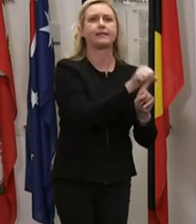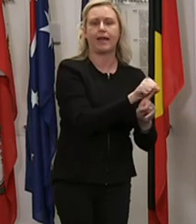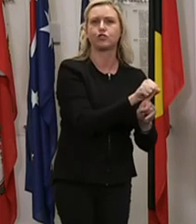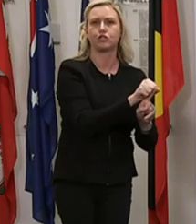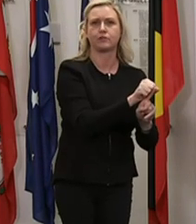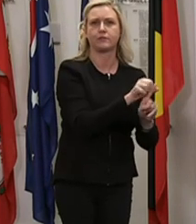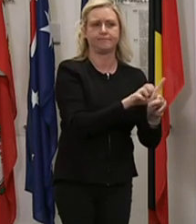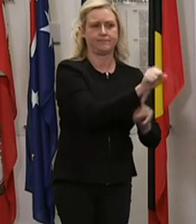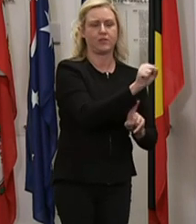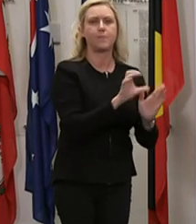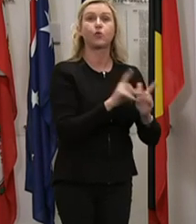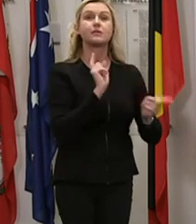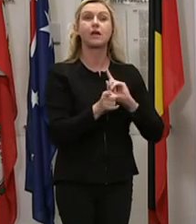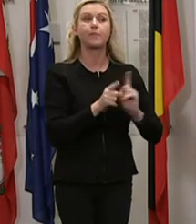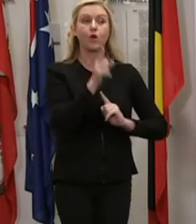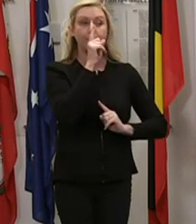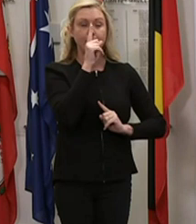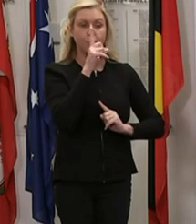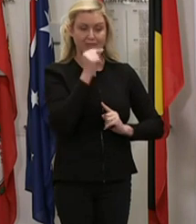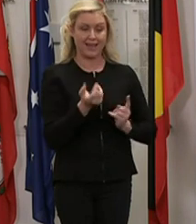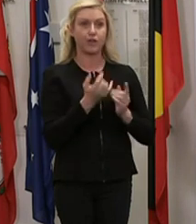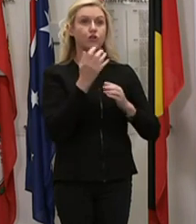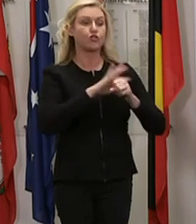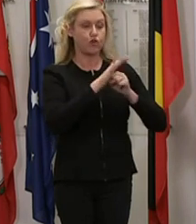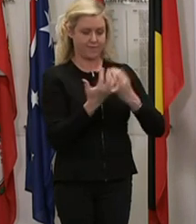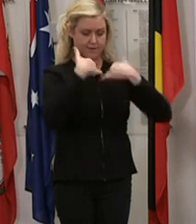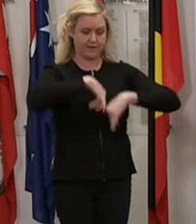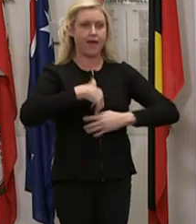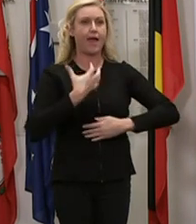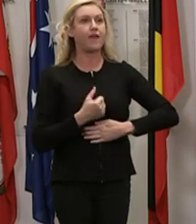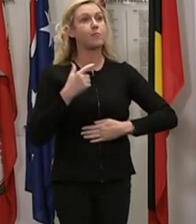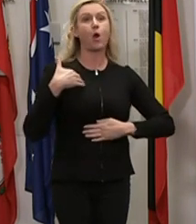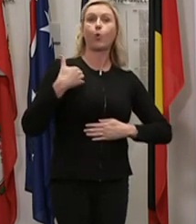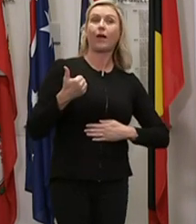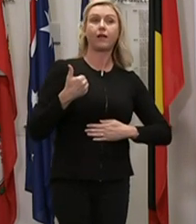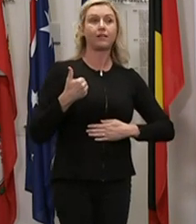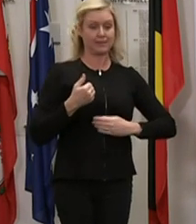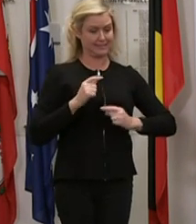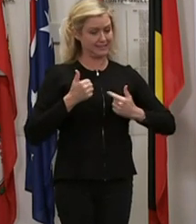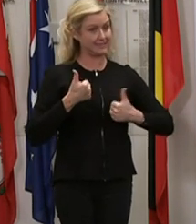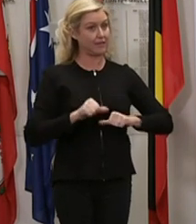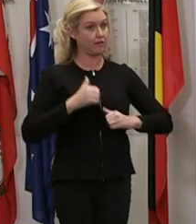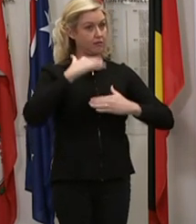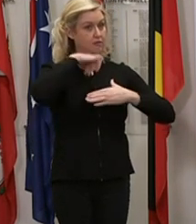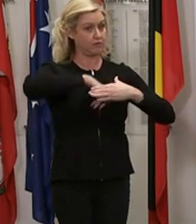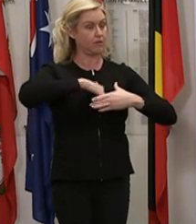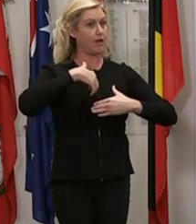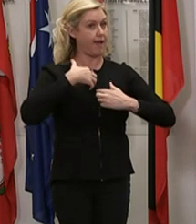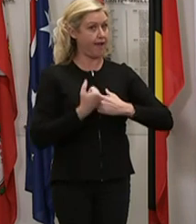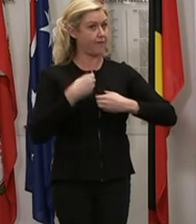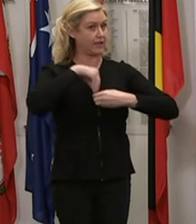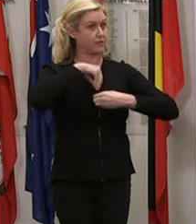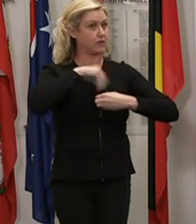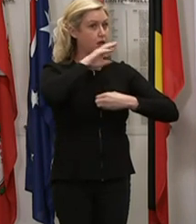develop symptoms in that period before, and hopefully before they've been out and about too far. So that's been really useful. But